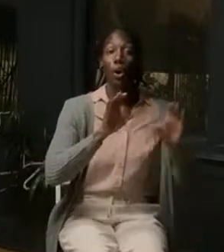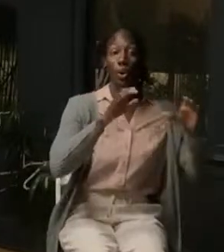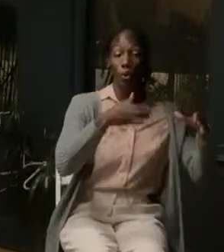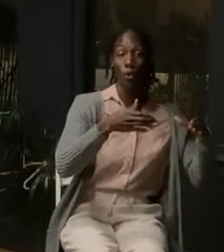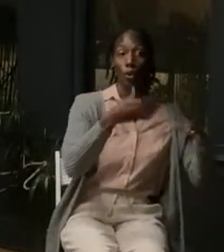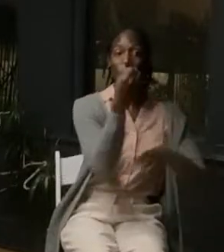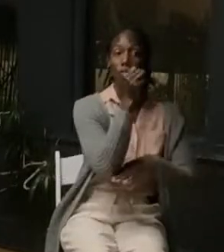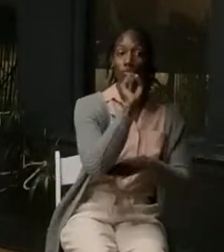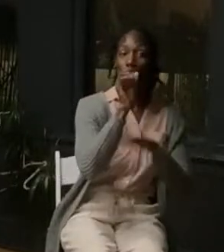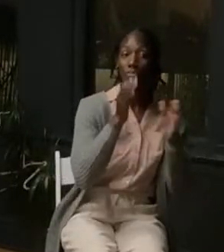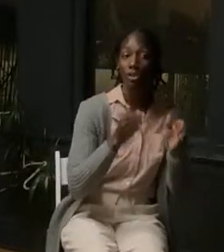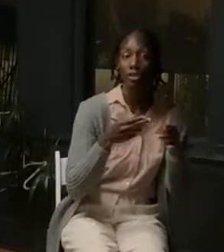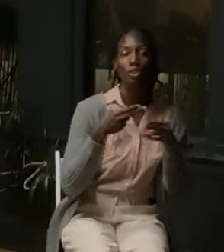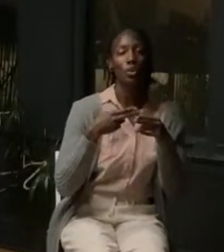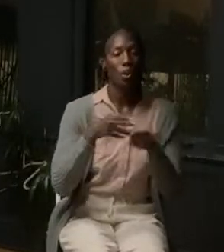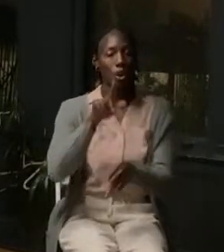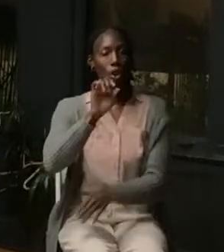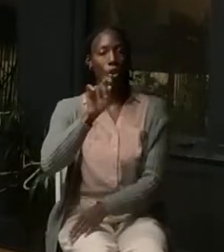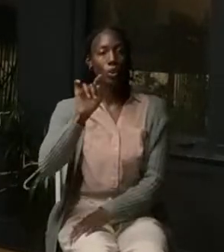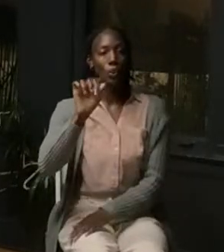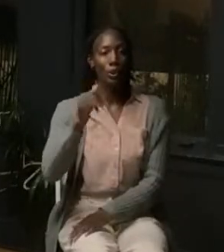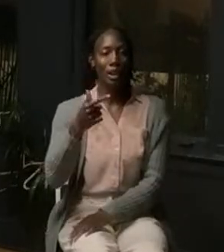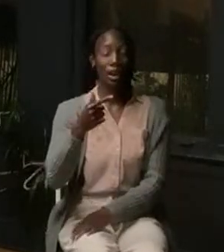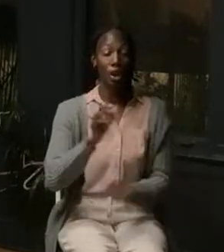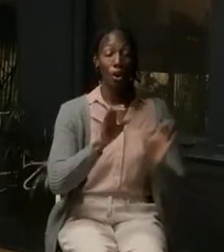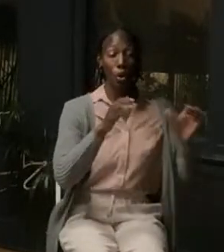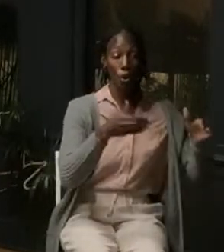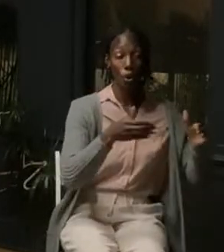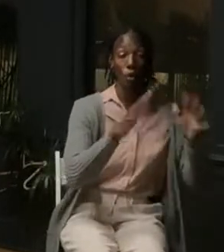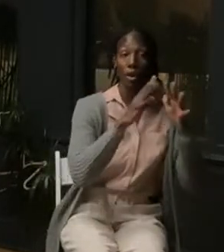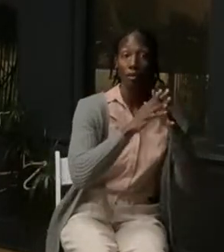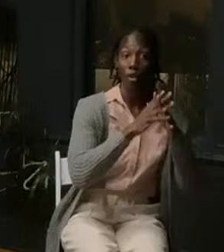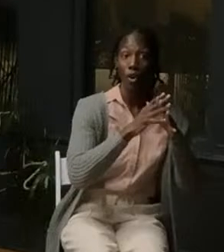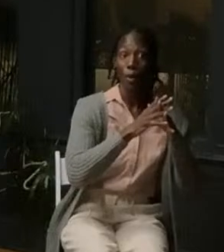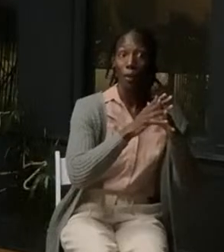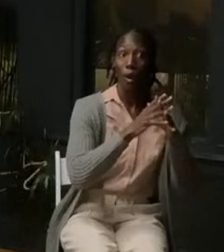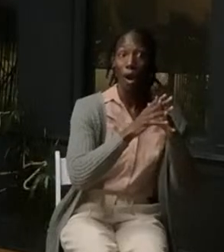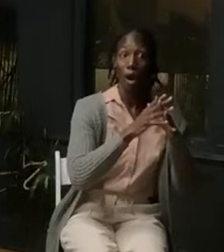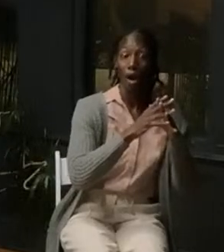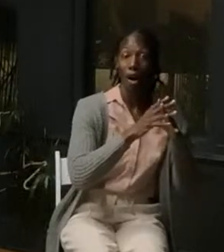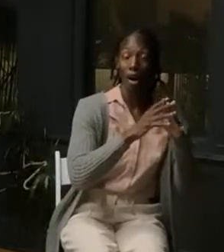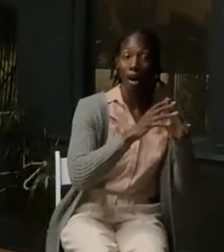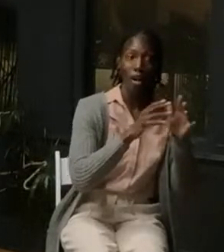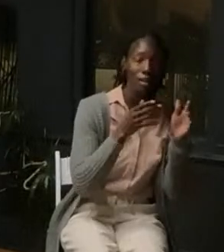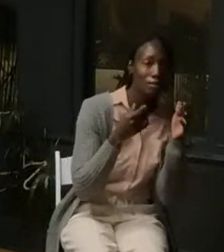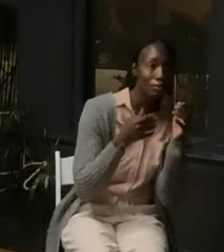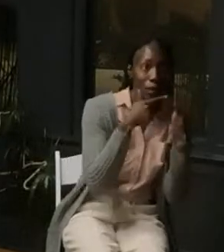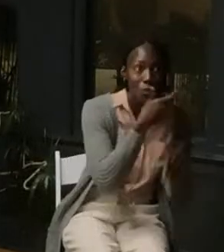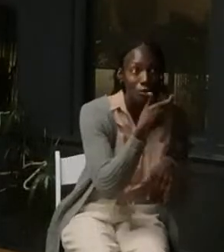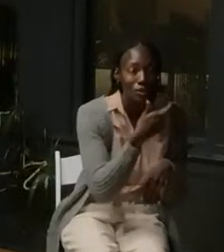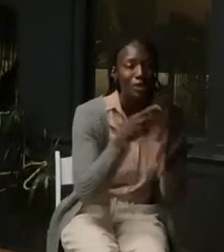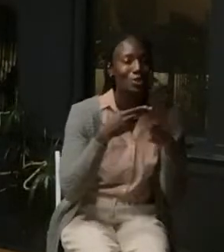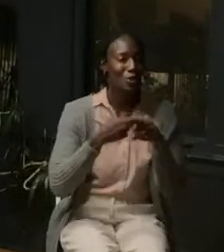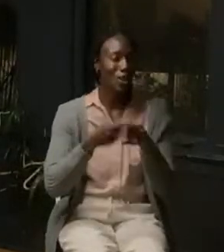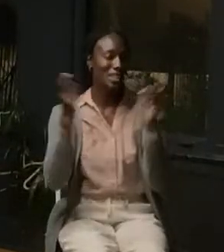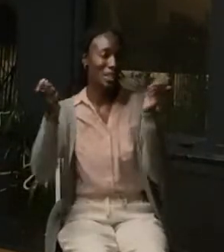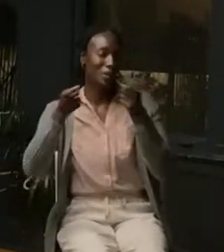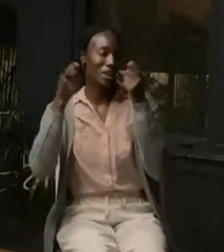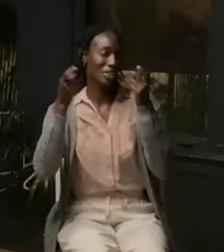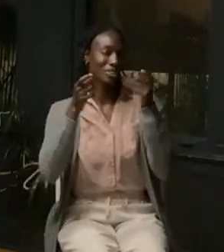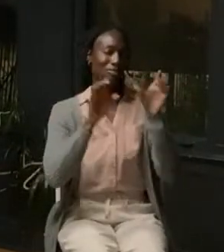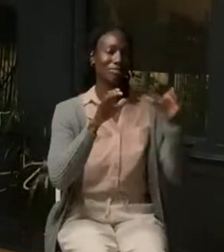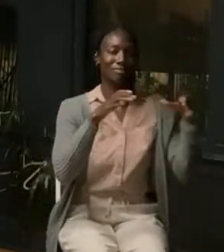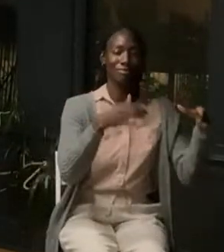is a looting. A group of football fans is a celebration. A handful of chokeholds is a